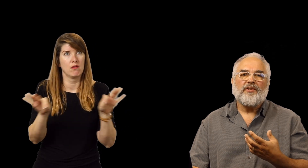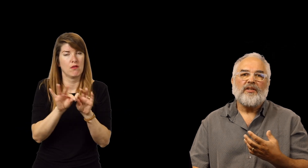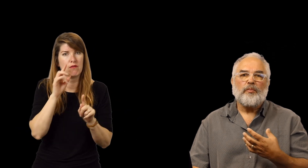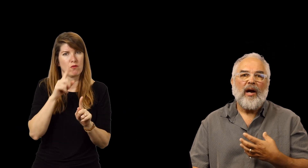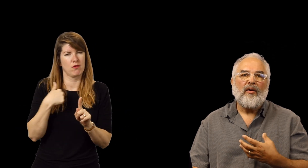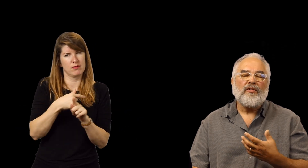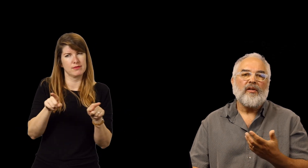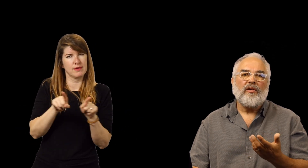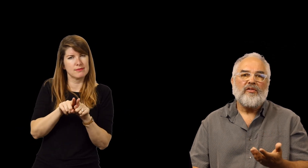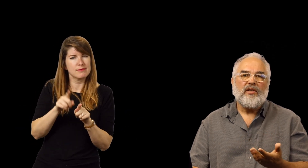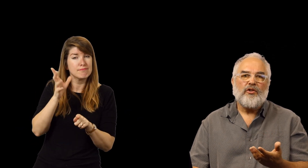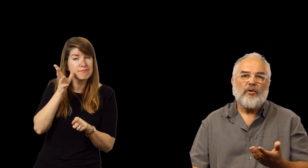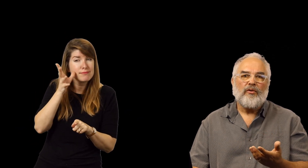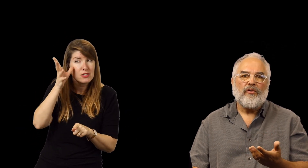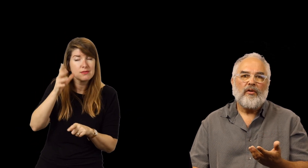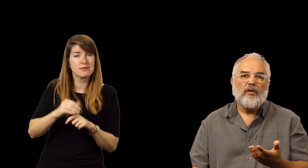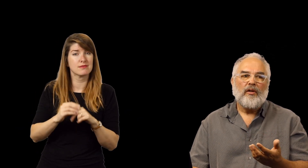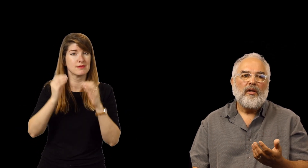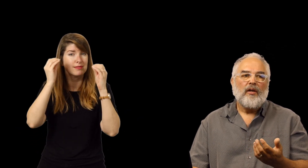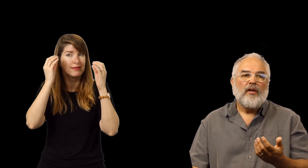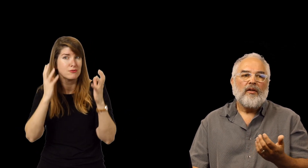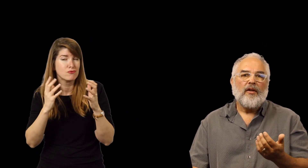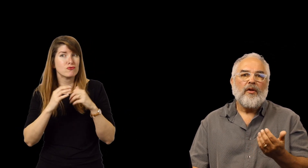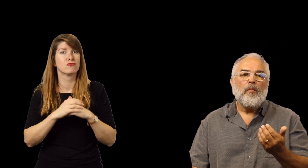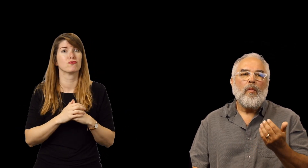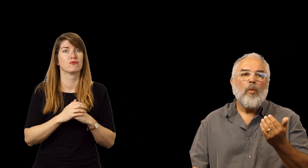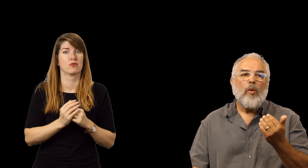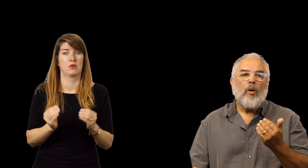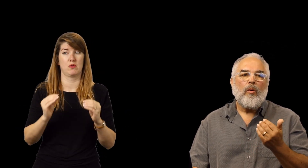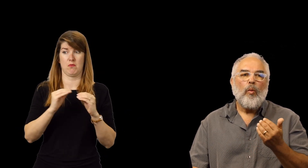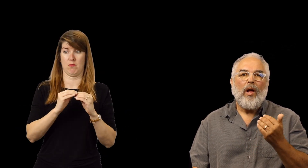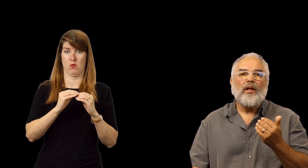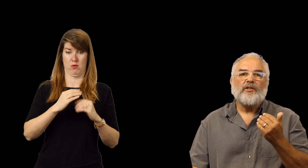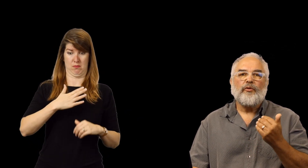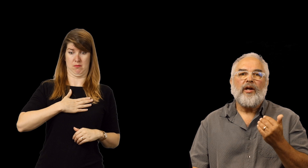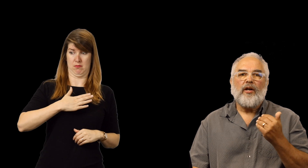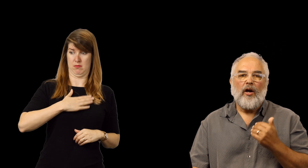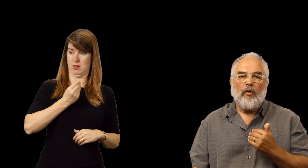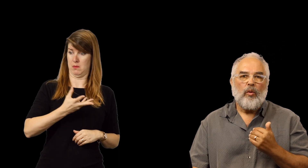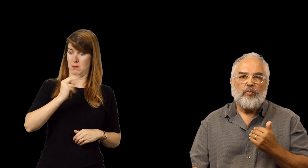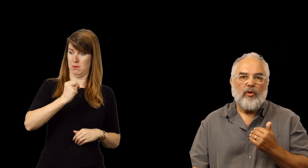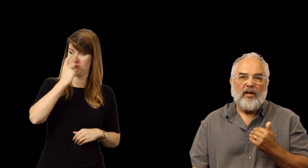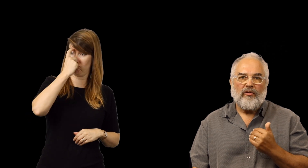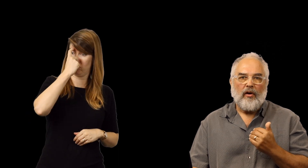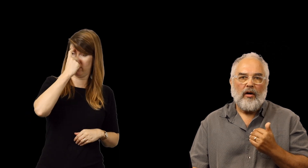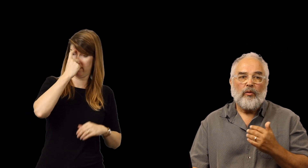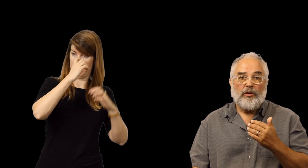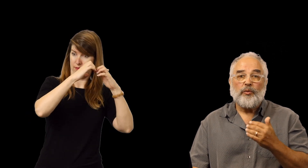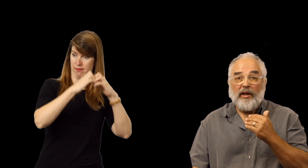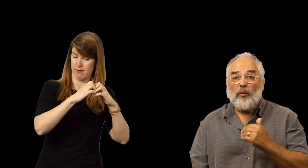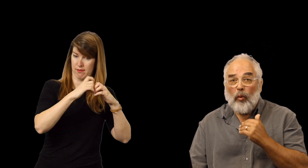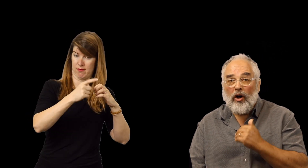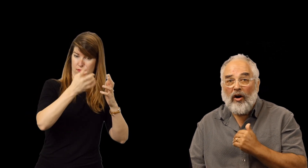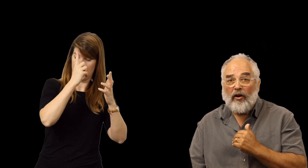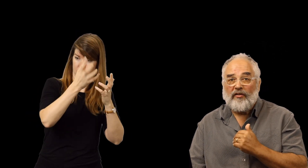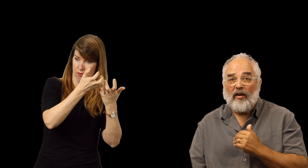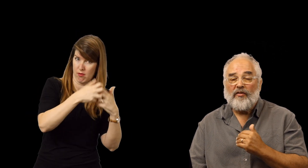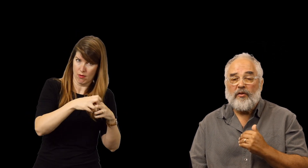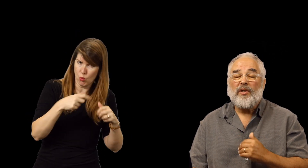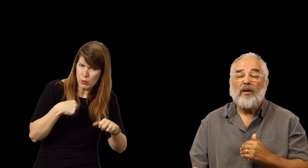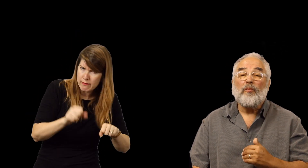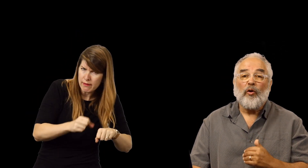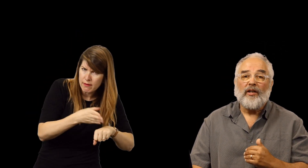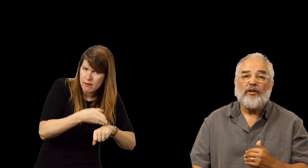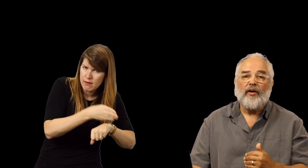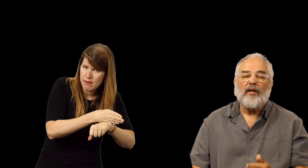terms of us as parents and as teachers, that the more well integrated our own brains are, which we can work on